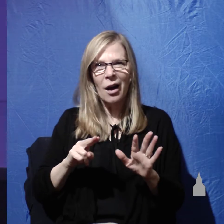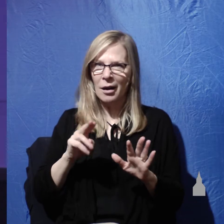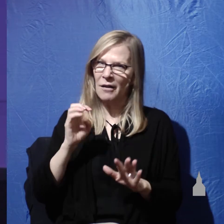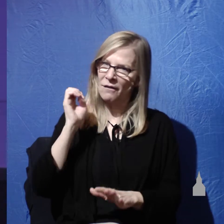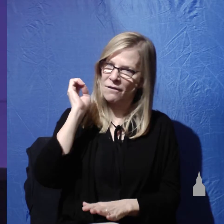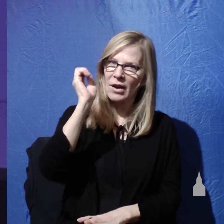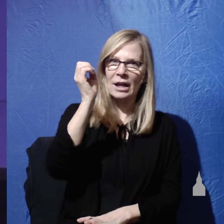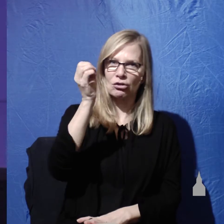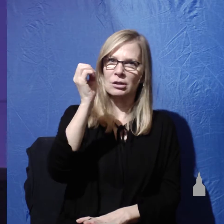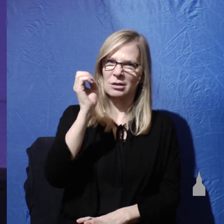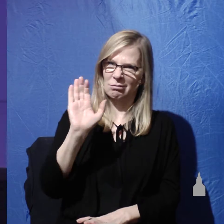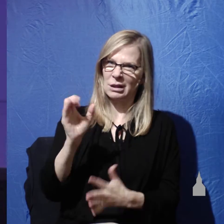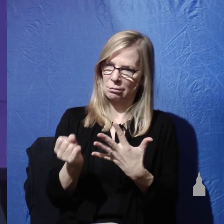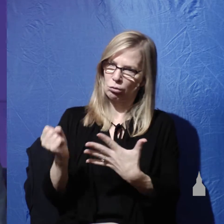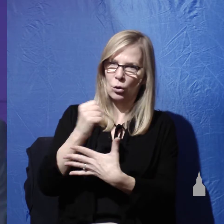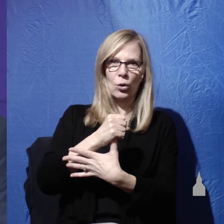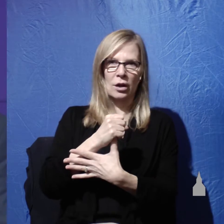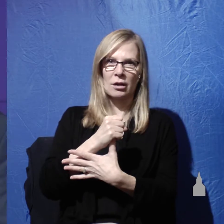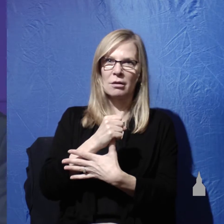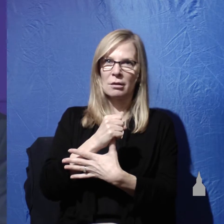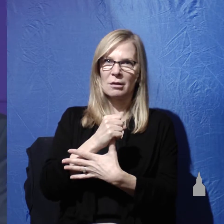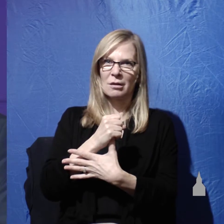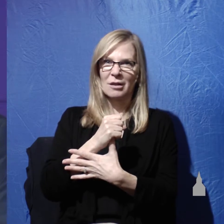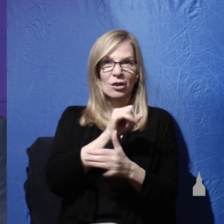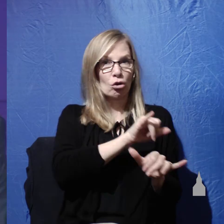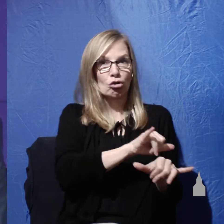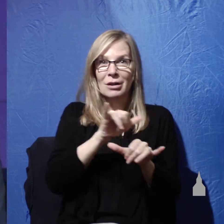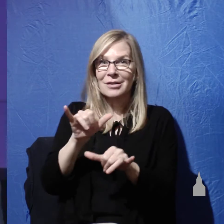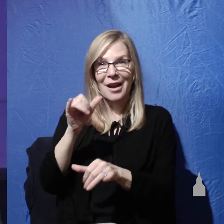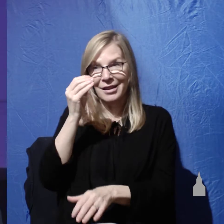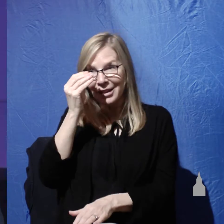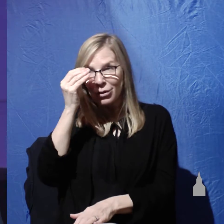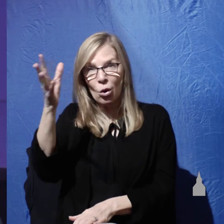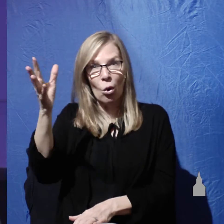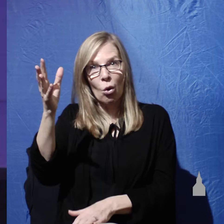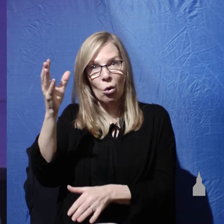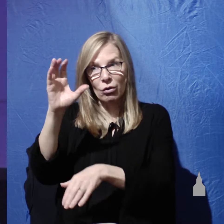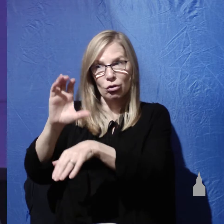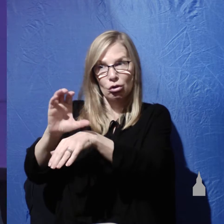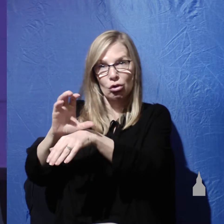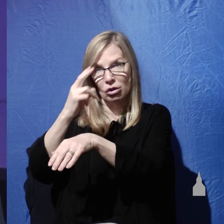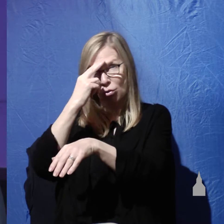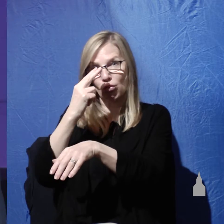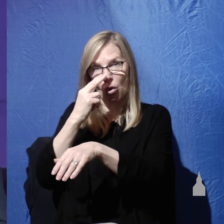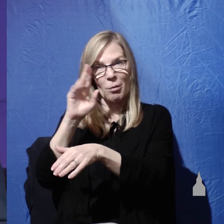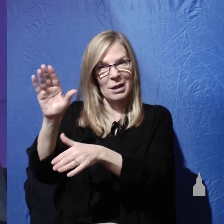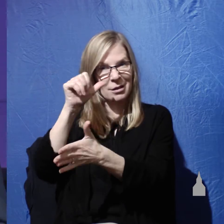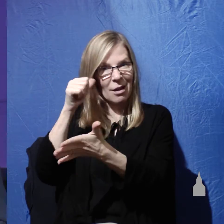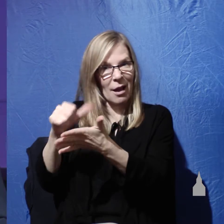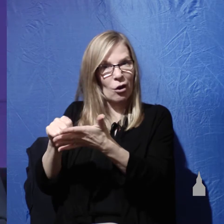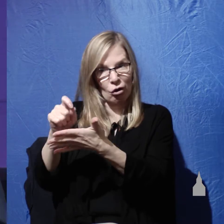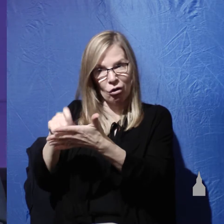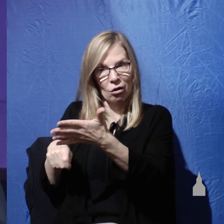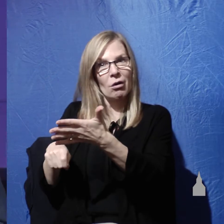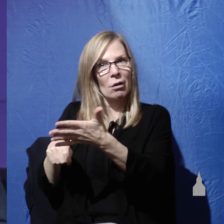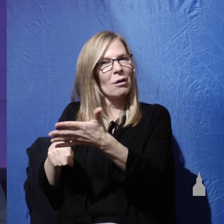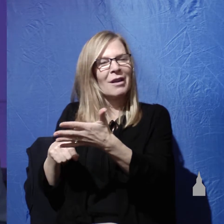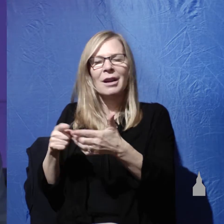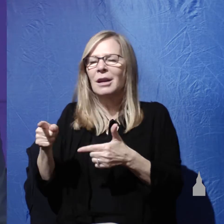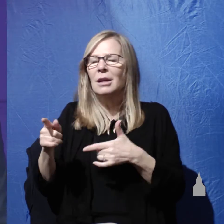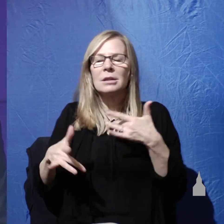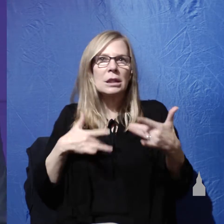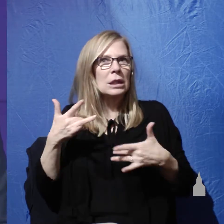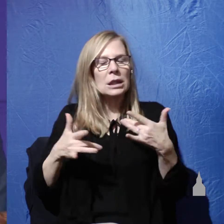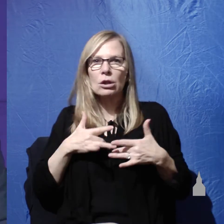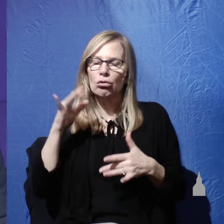priority. And just as he told the church at Rome in his letter, he's eager to preach the gospel to the people of this city. He wastes